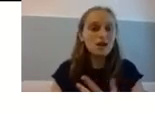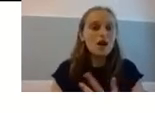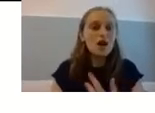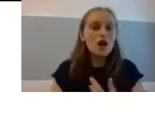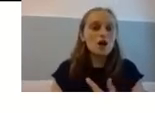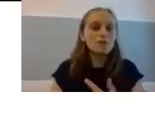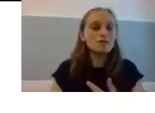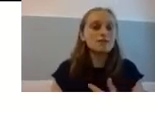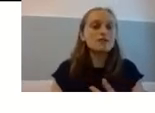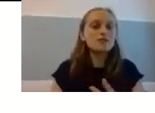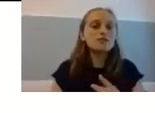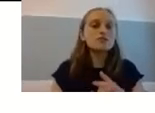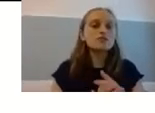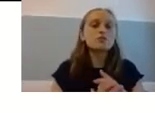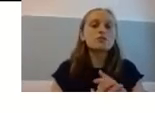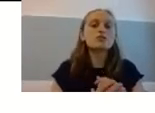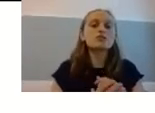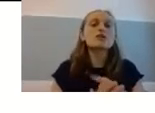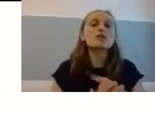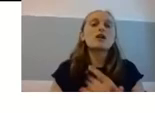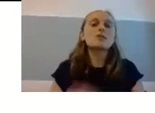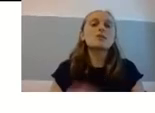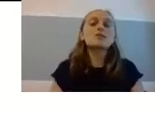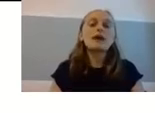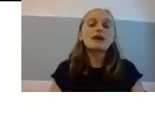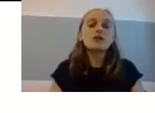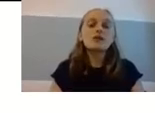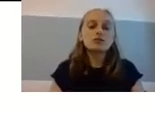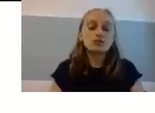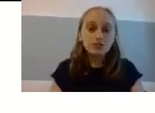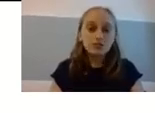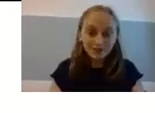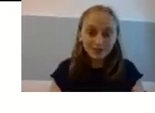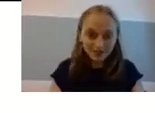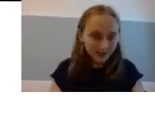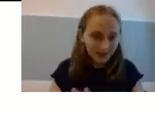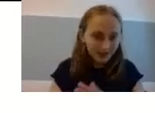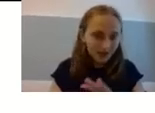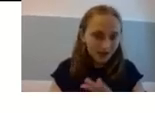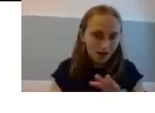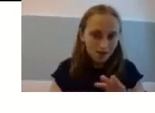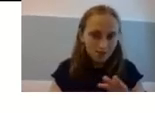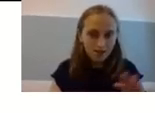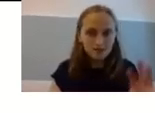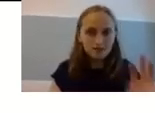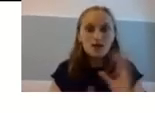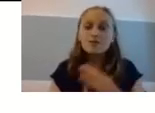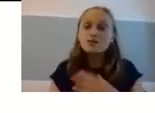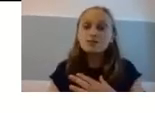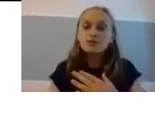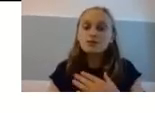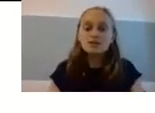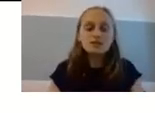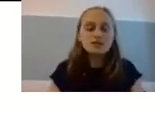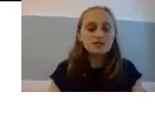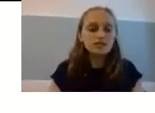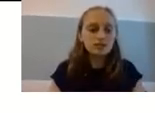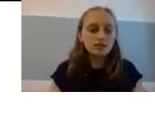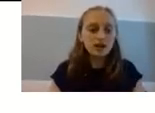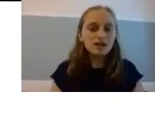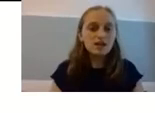significant in the deaf world was a play called children of the lesser god that was first performed in